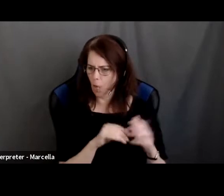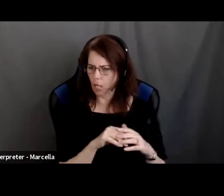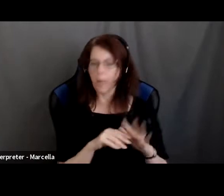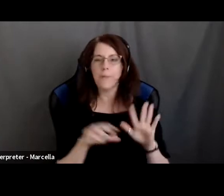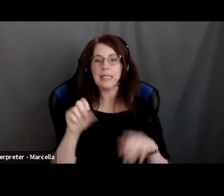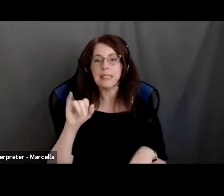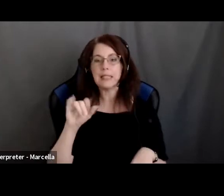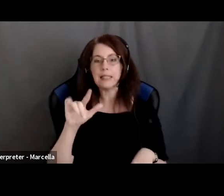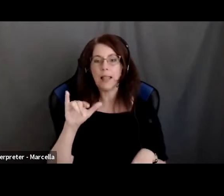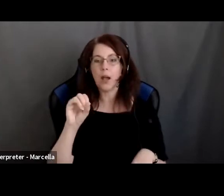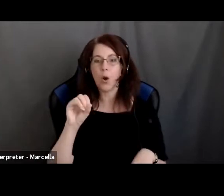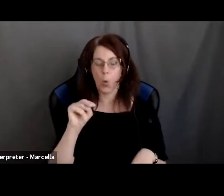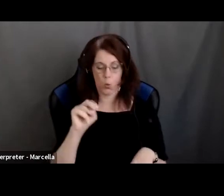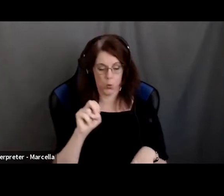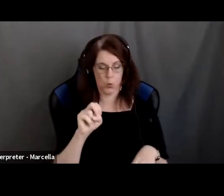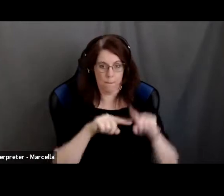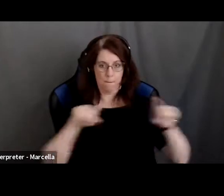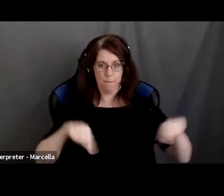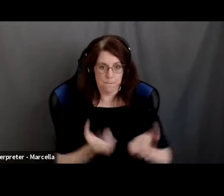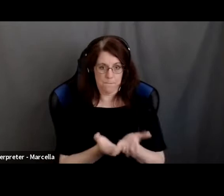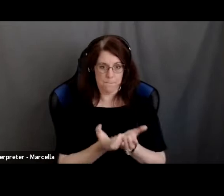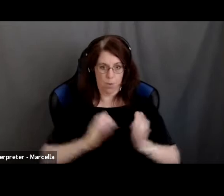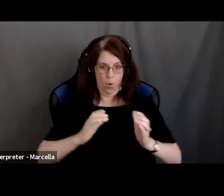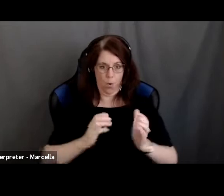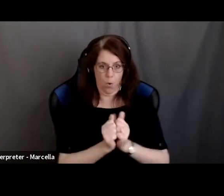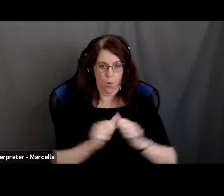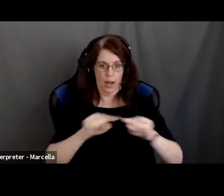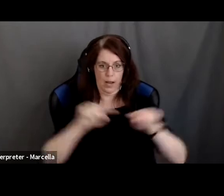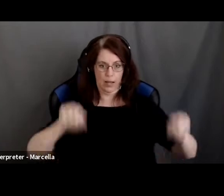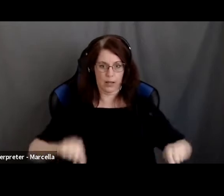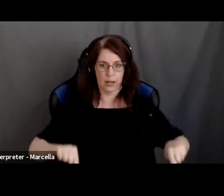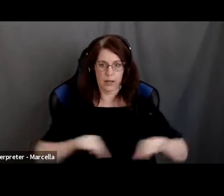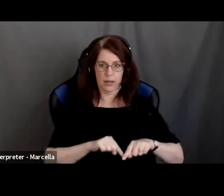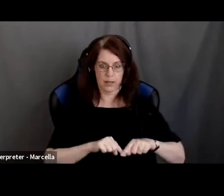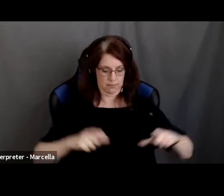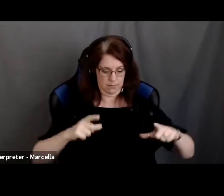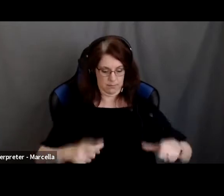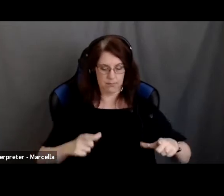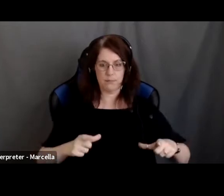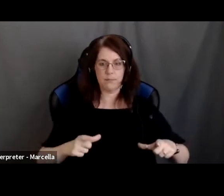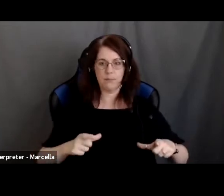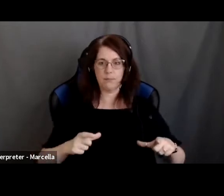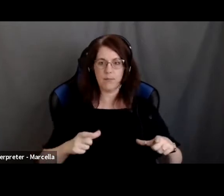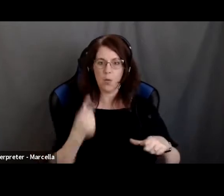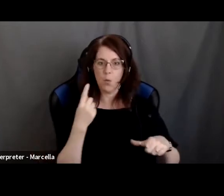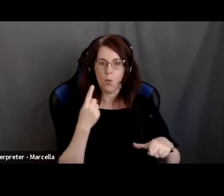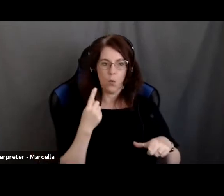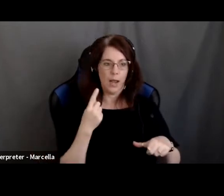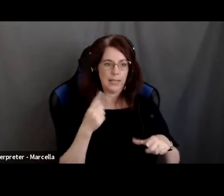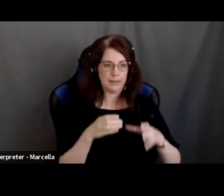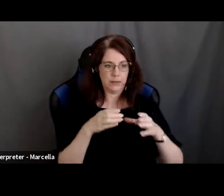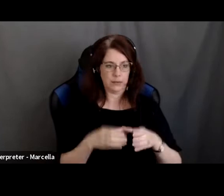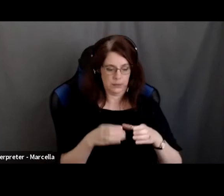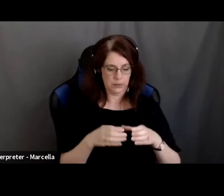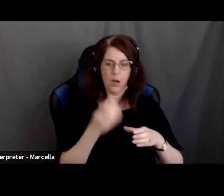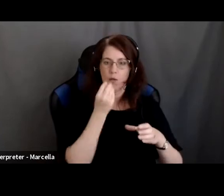silicone bowl, and it's all one piece. It's one molded piece of silicone, and it has a space for the bowl for the food to